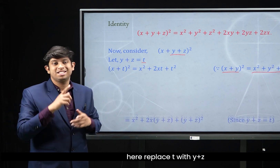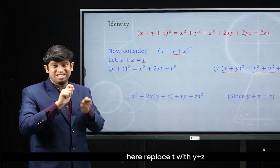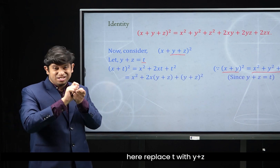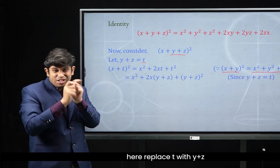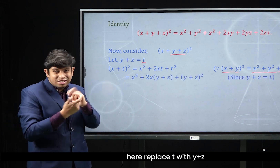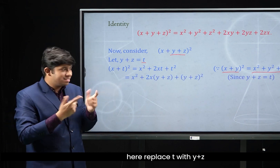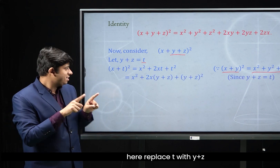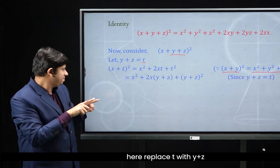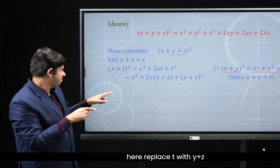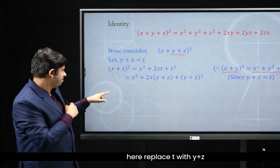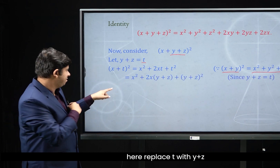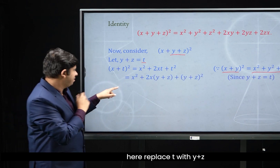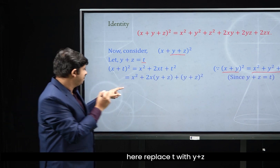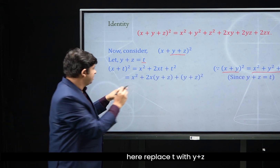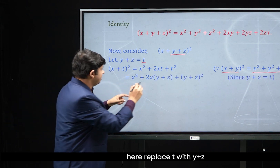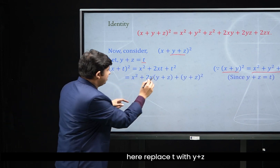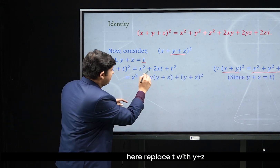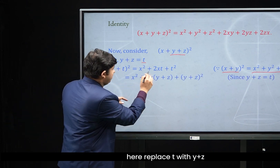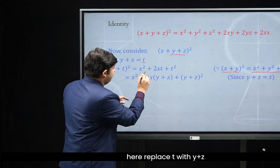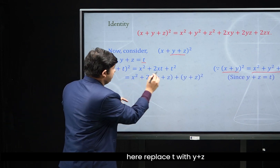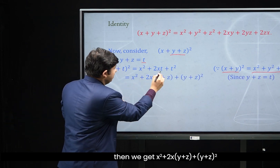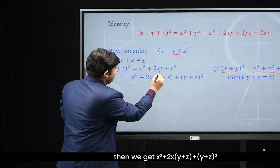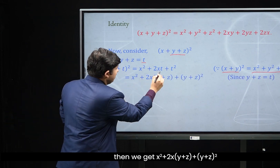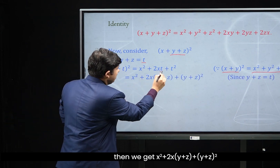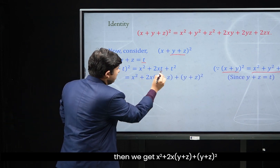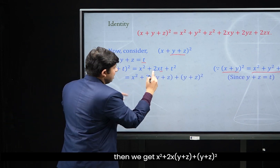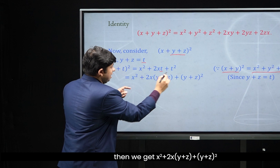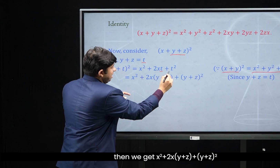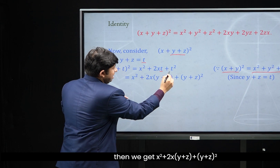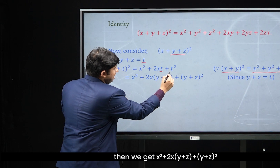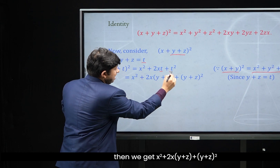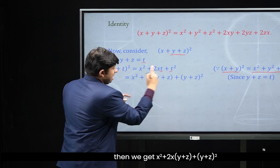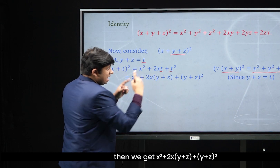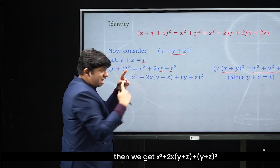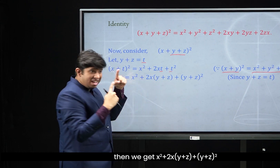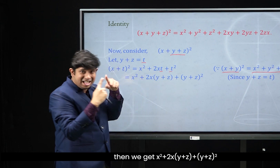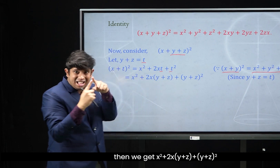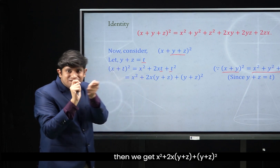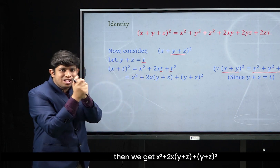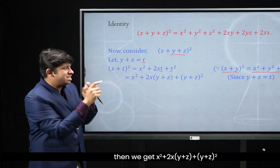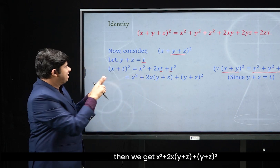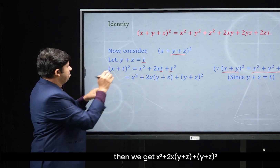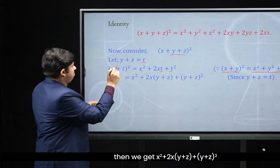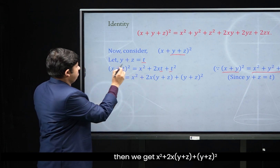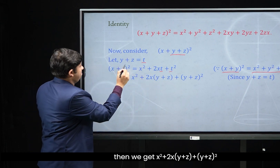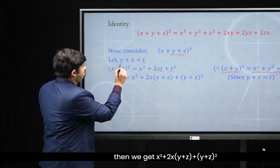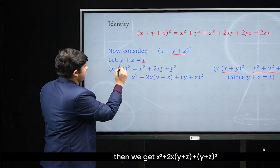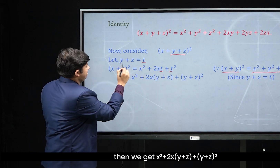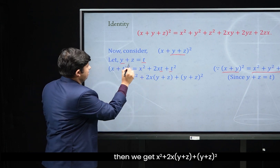Here replace t with y plus z. Then we get x square plus 2x into y plus z